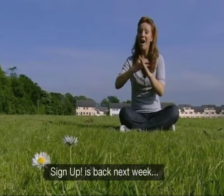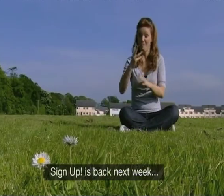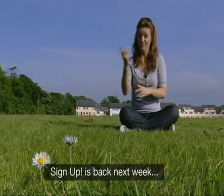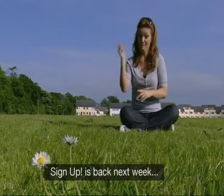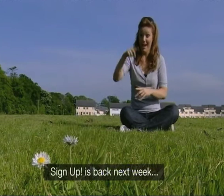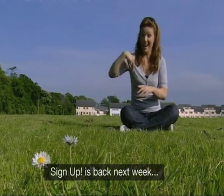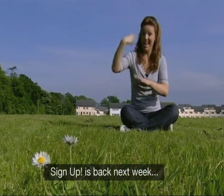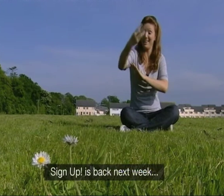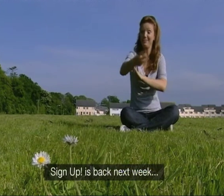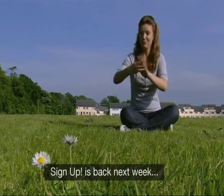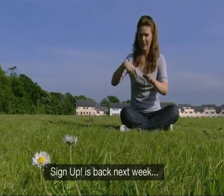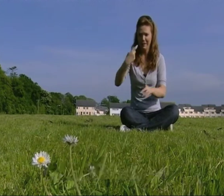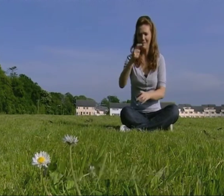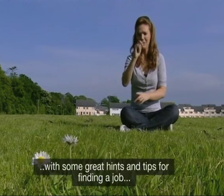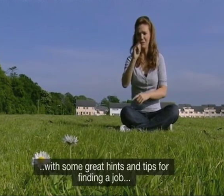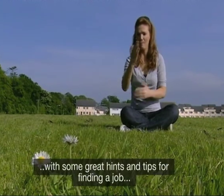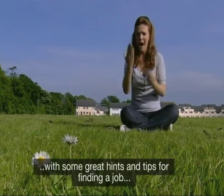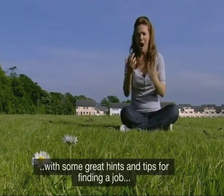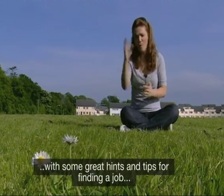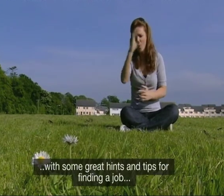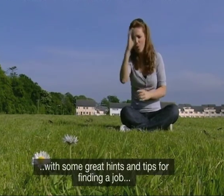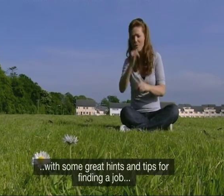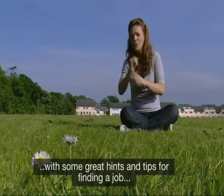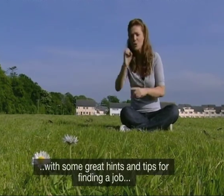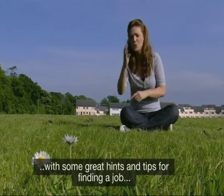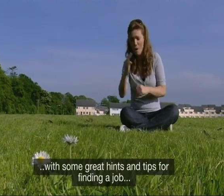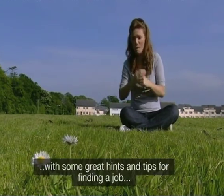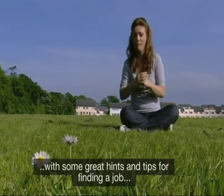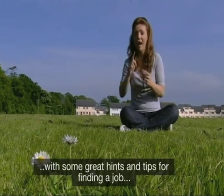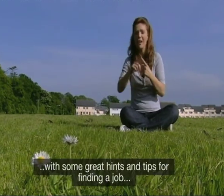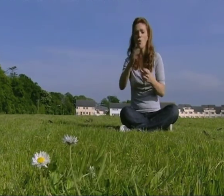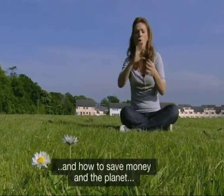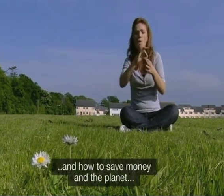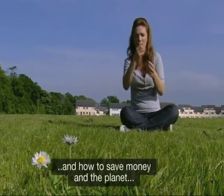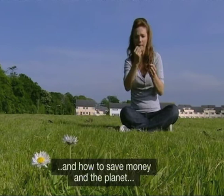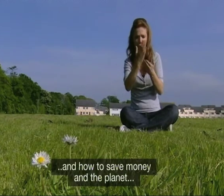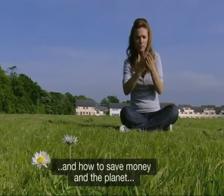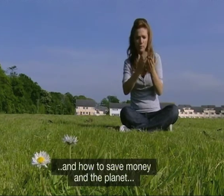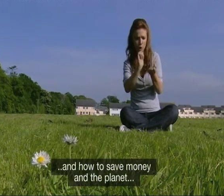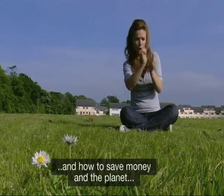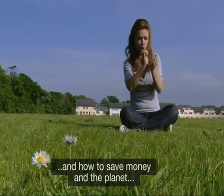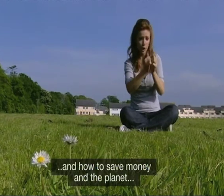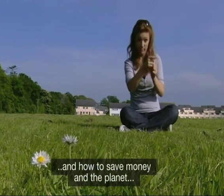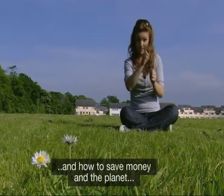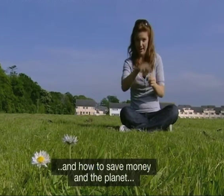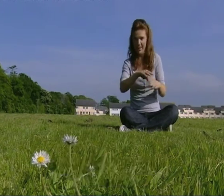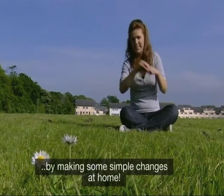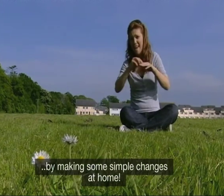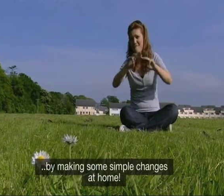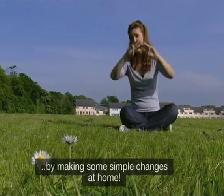Sign Up is back next week with some great hints and tips for finding a job and how to save money and the planet by making some simple